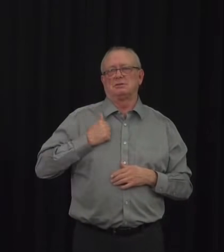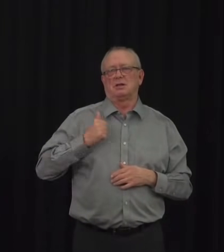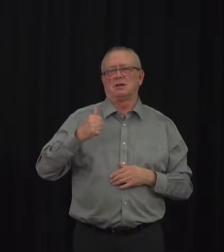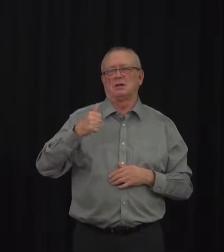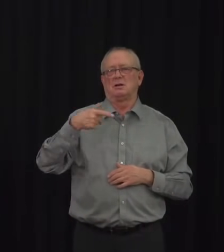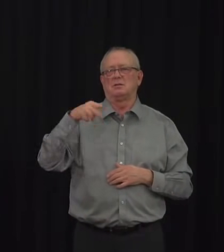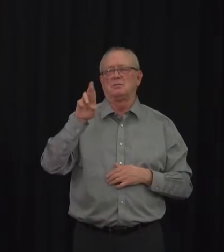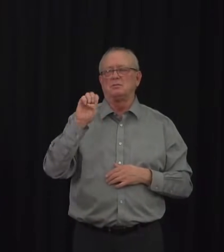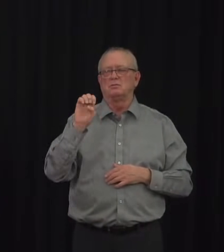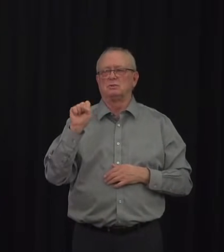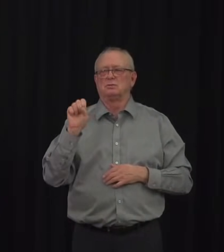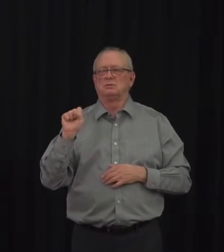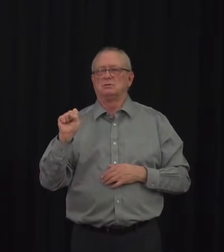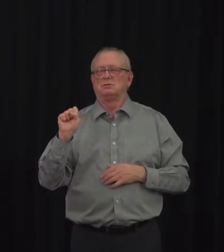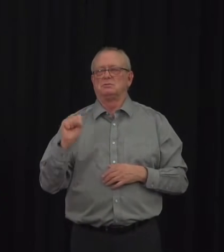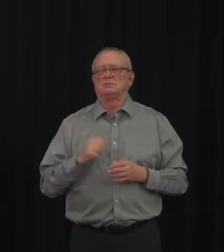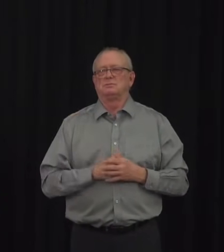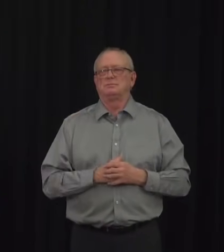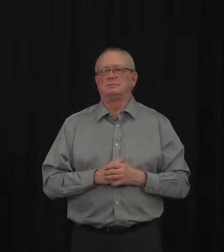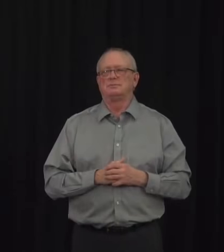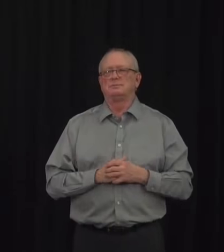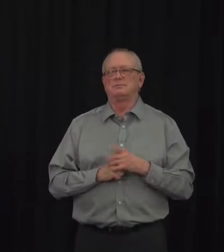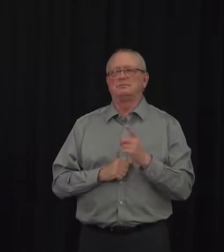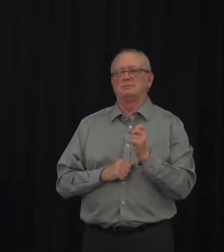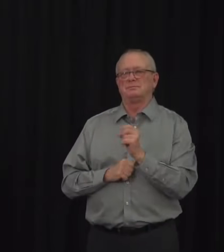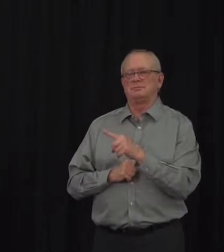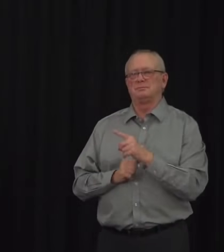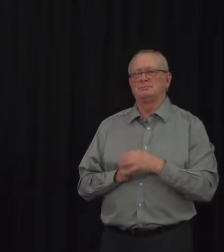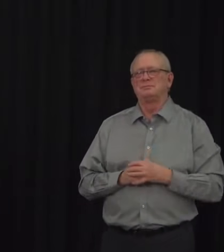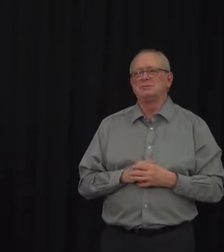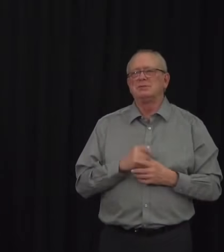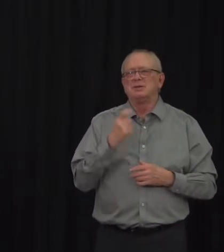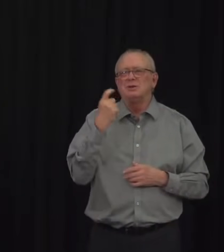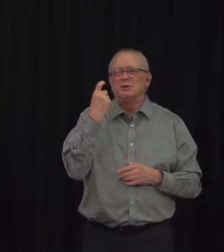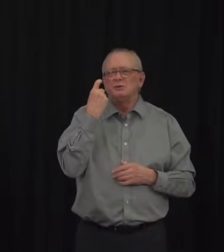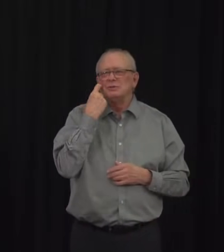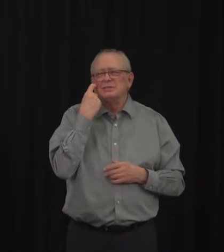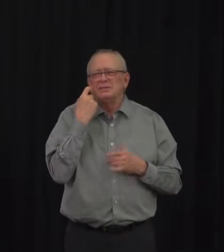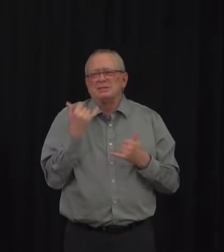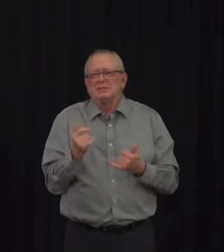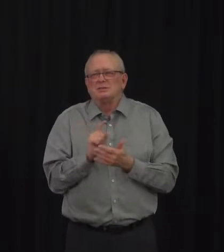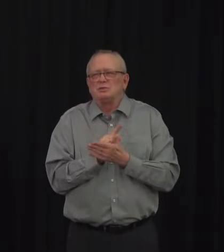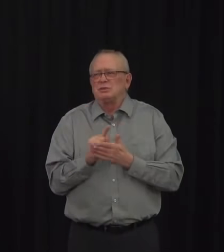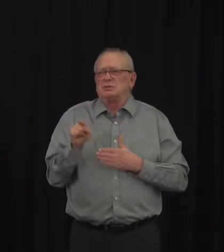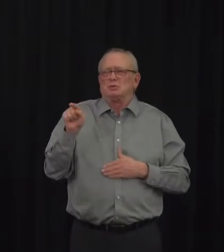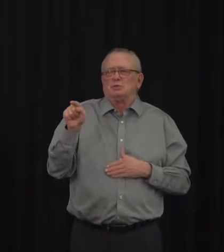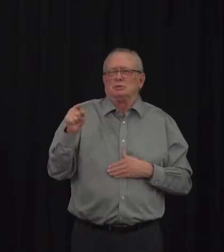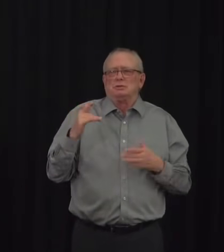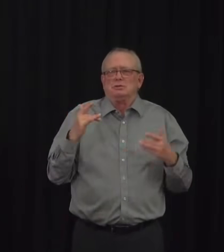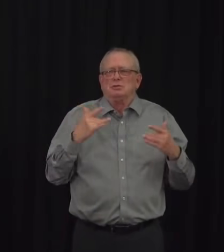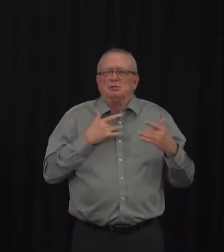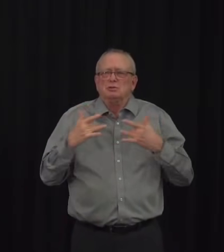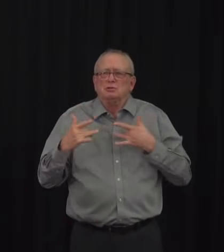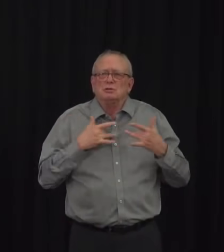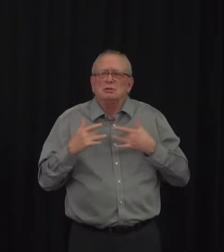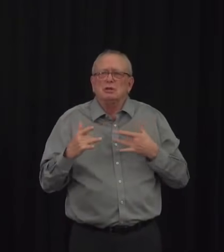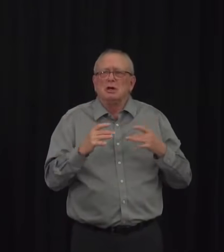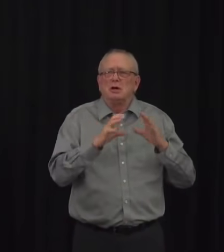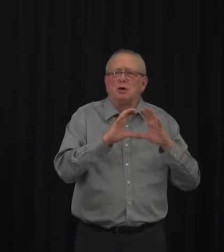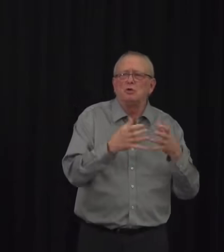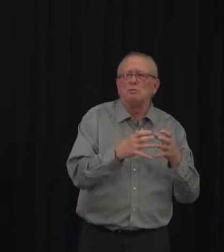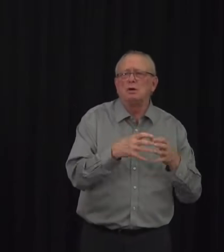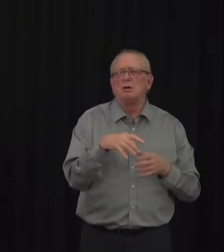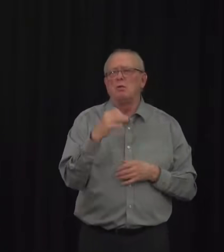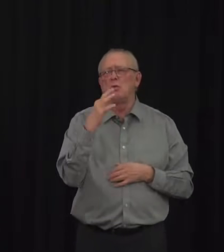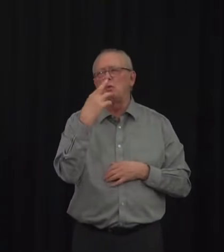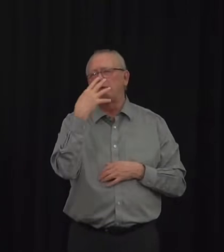much. Thanks, Dr. Hinshaw. You mentioned this week that you're concerned that some groups are ignoring or flouting the rules that were put